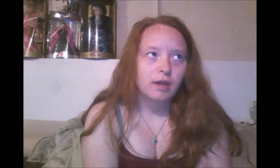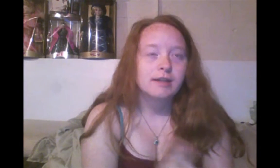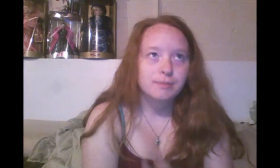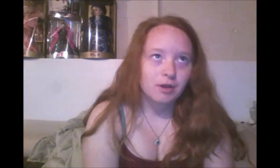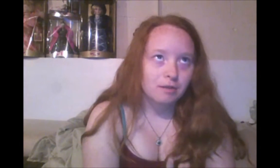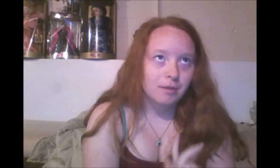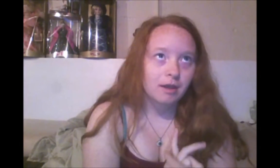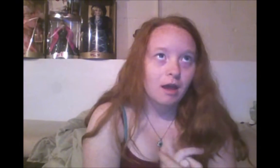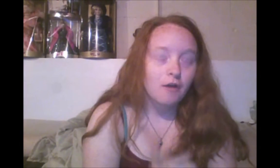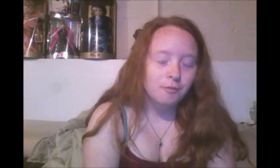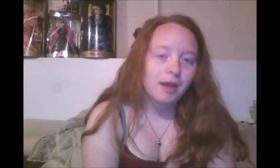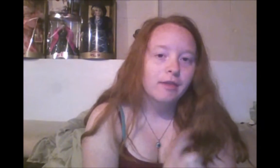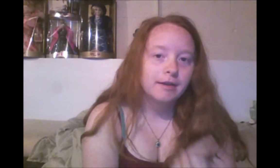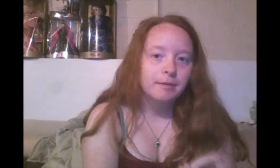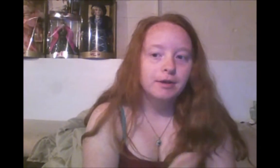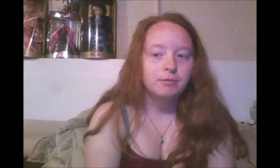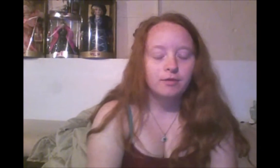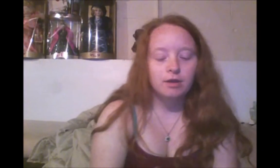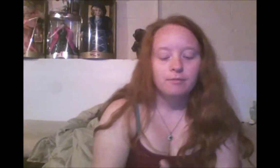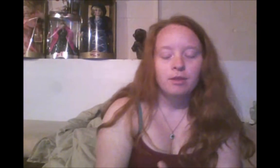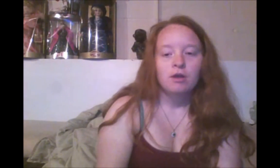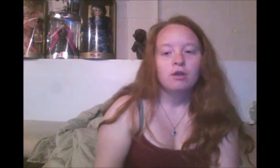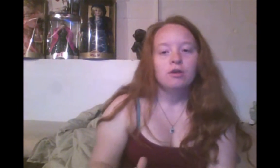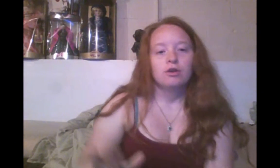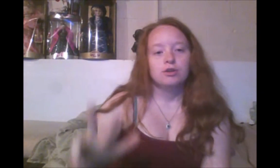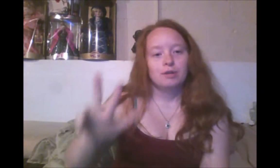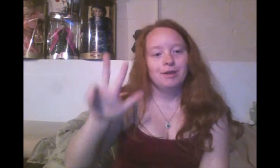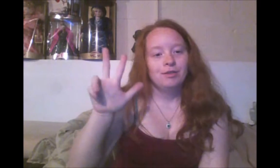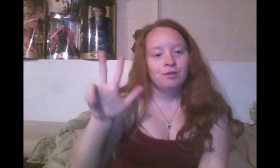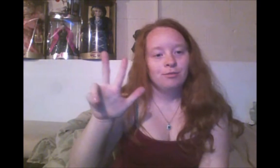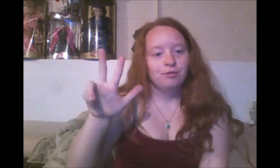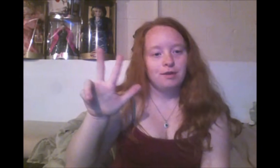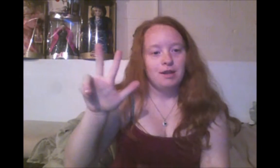I did my alphabet and then I did my number video. You're gonna make the number 3.